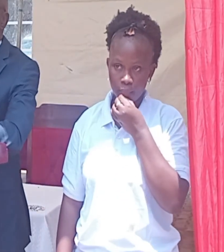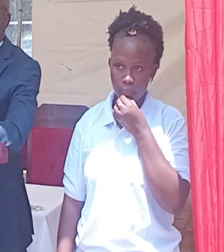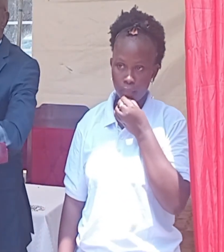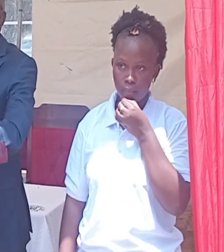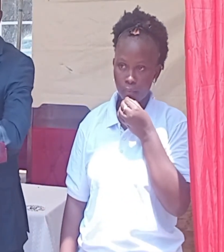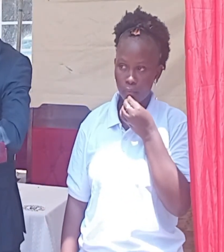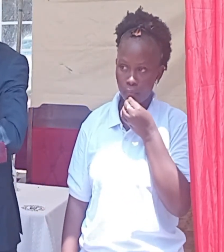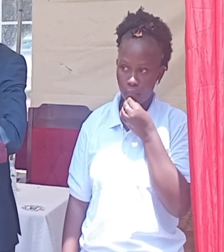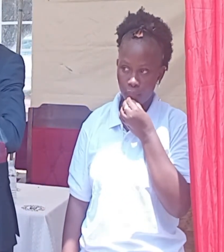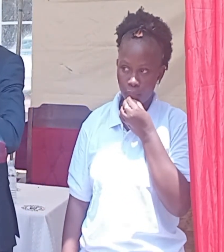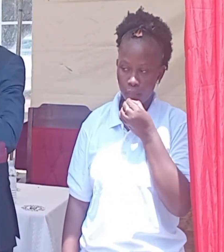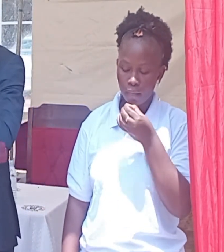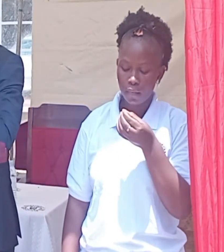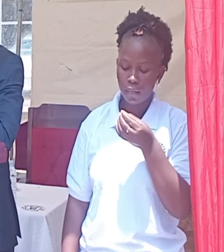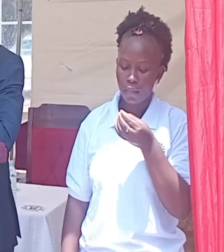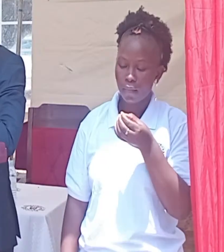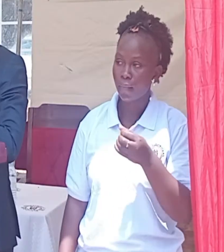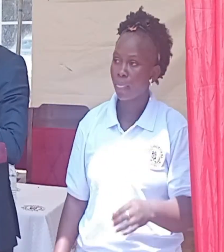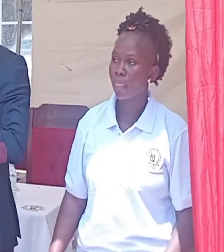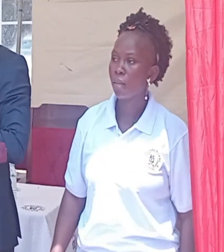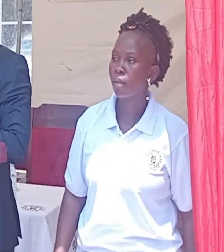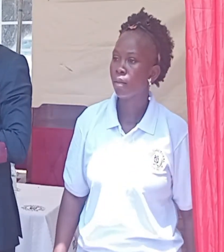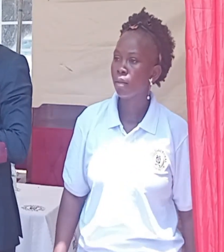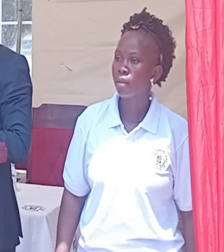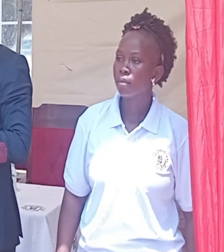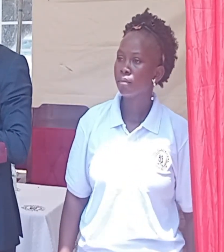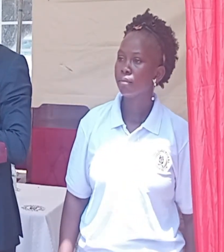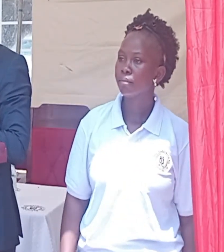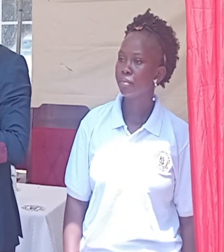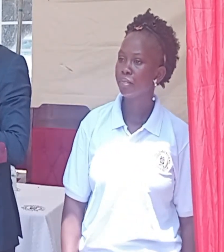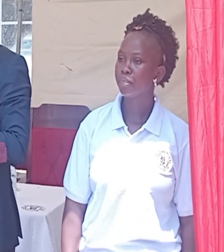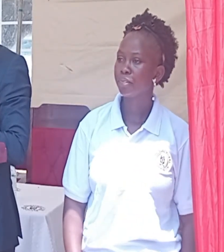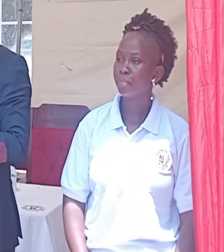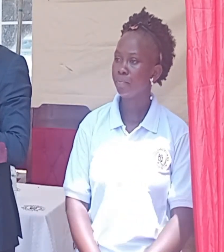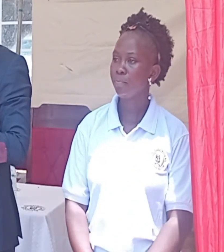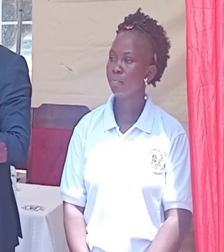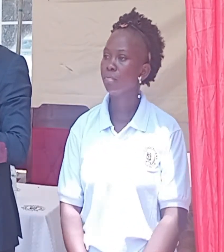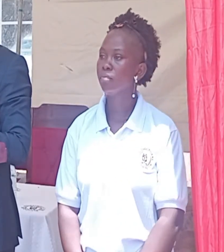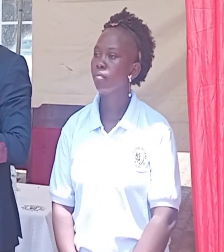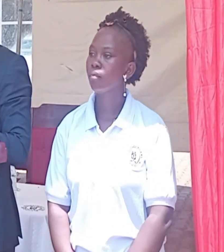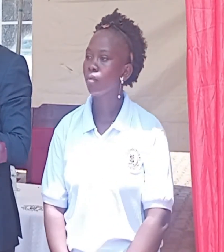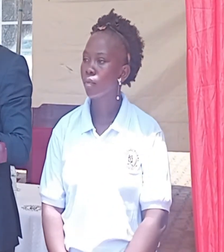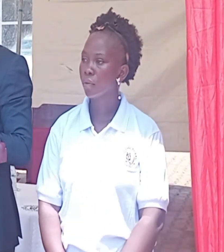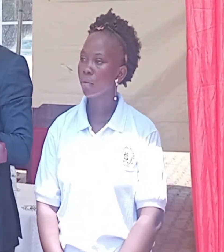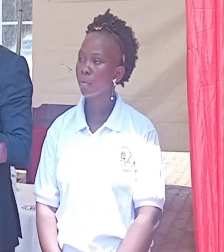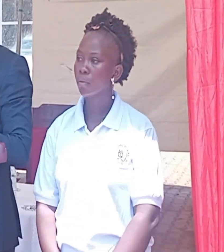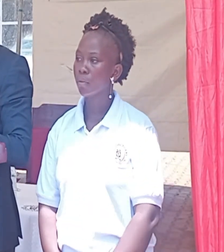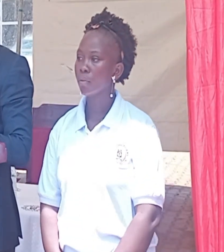be 3.